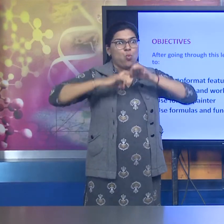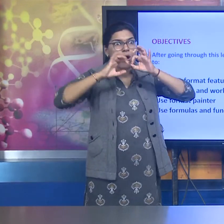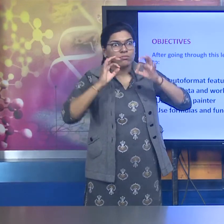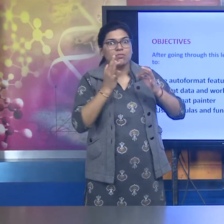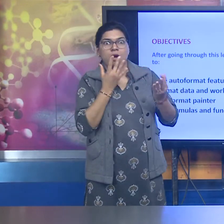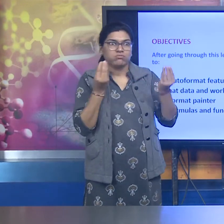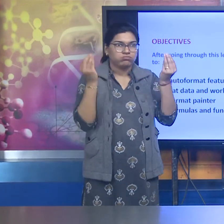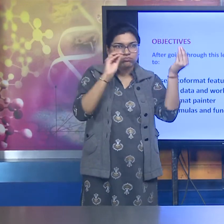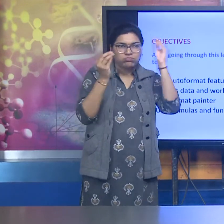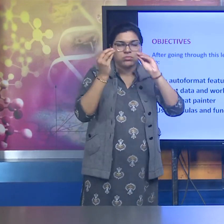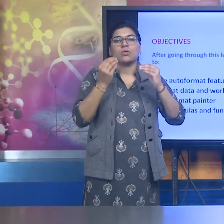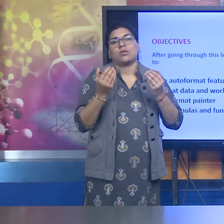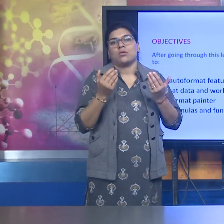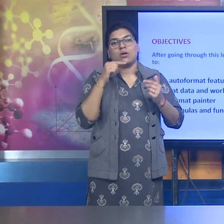auto format